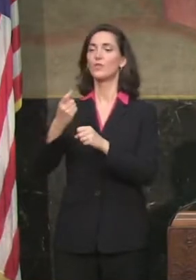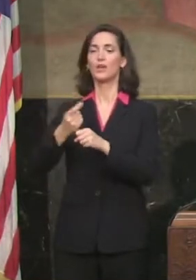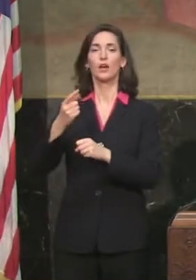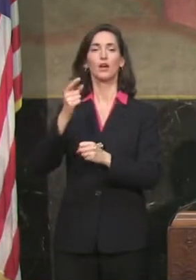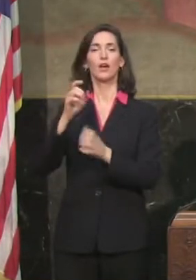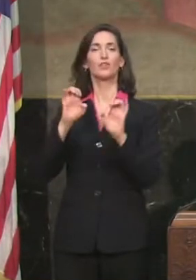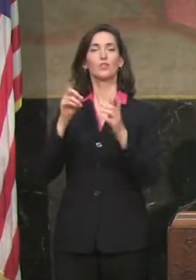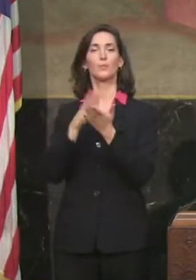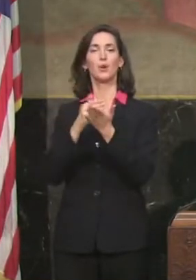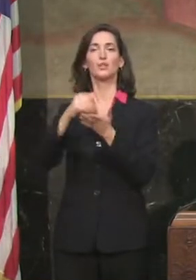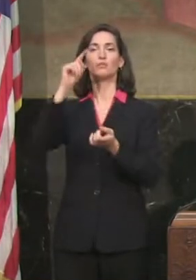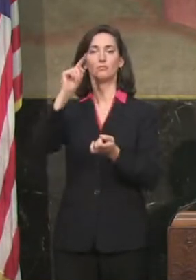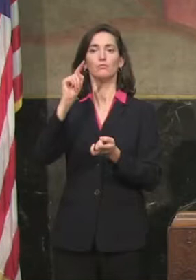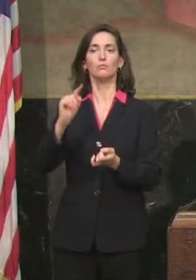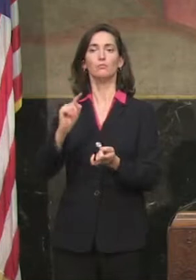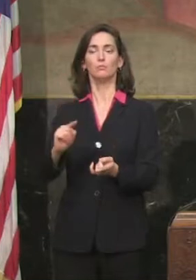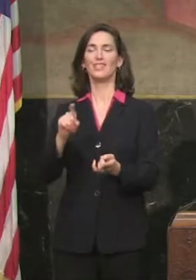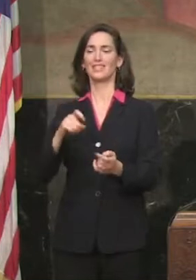Think about that.